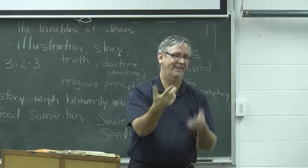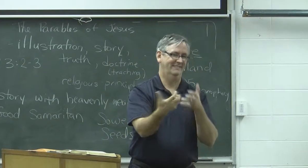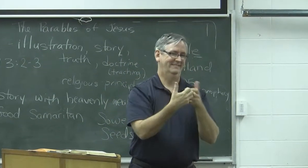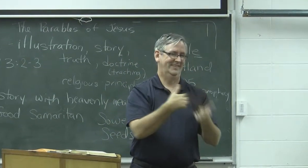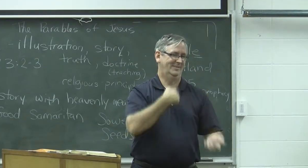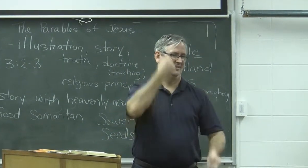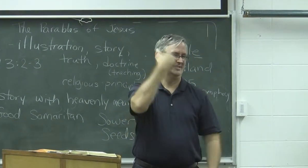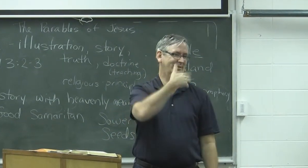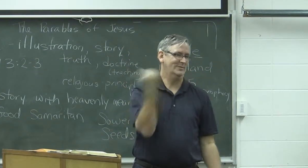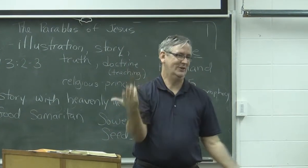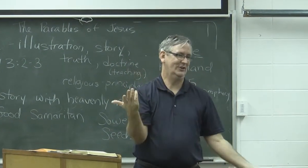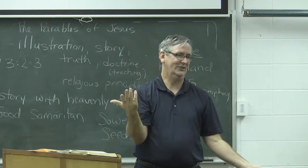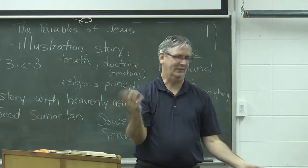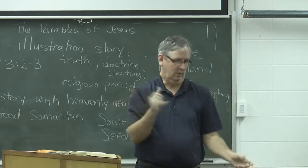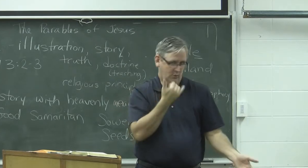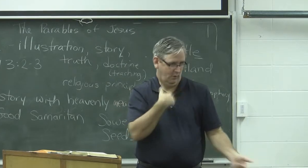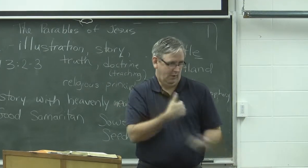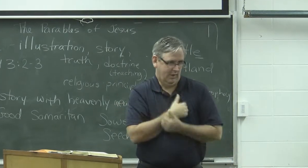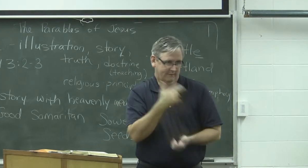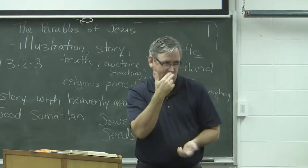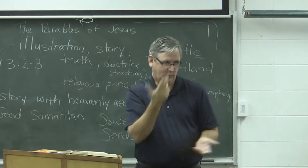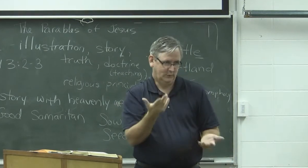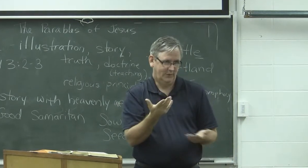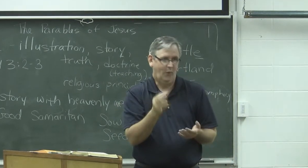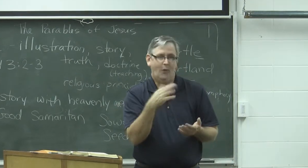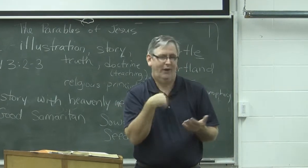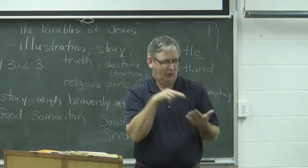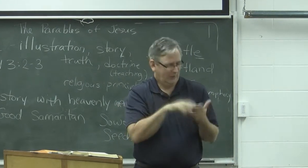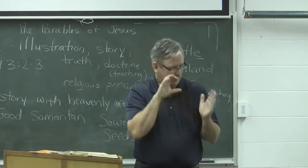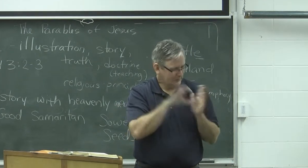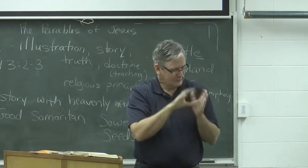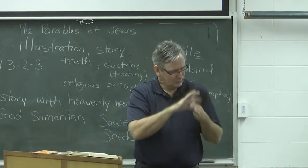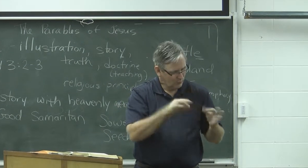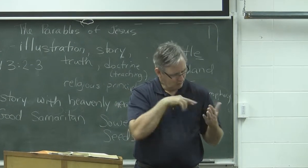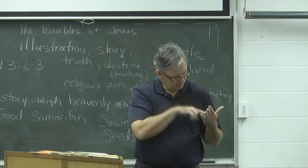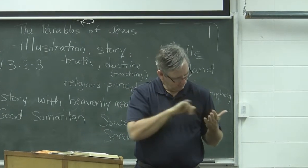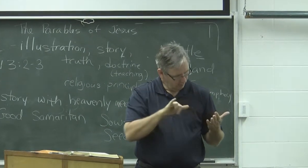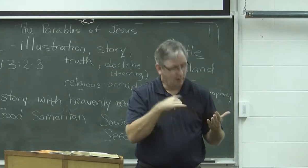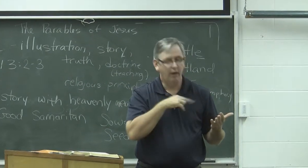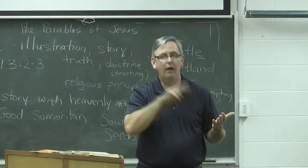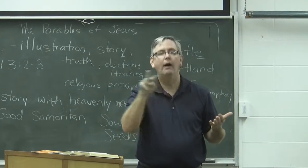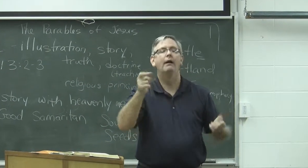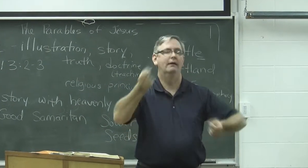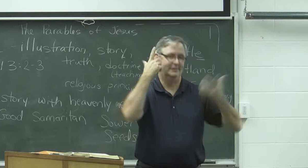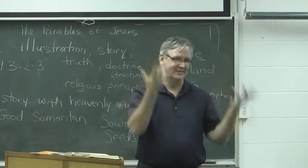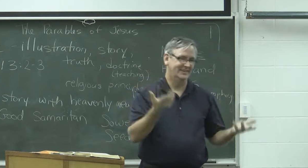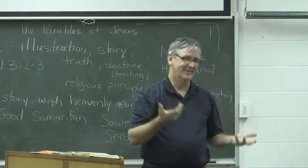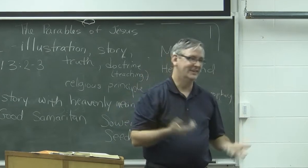look about a story, sometimes we don't understand what's going on. What God is trying to teach us, so we look at these stories and we try to understand,